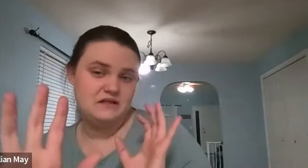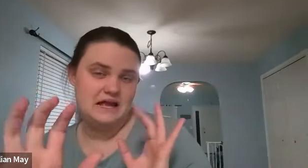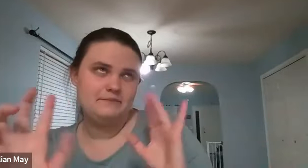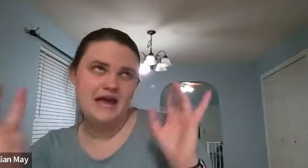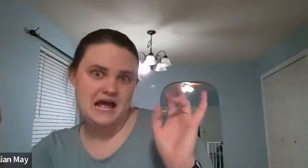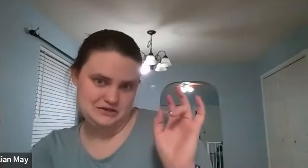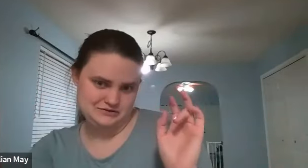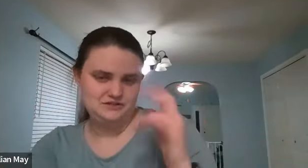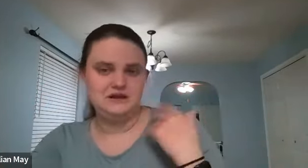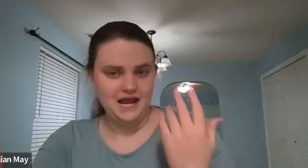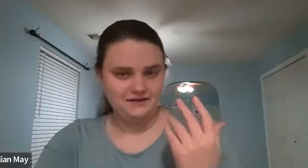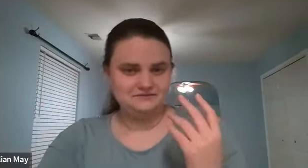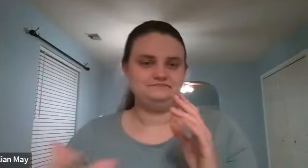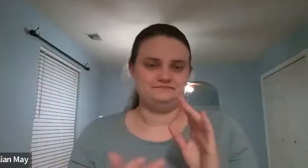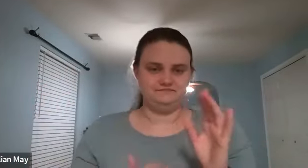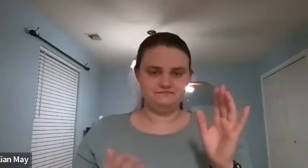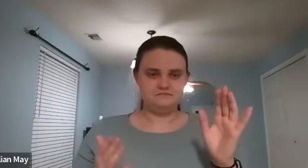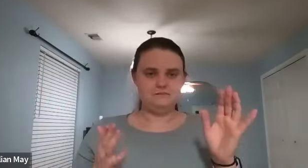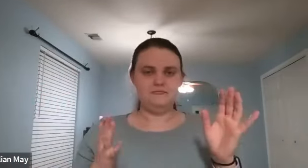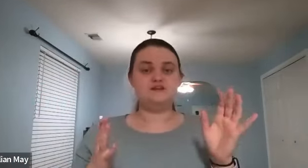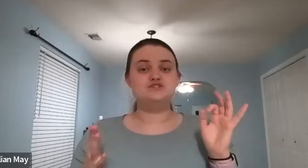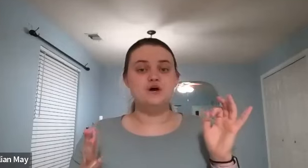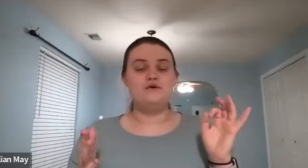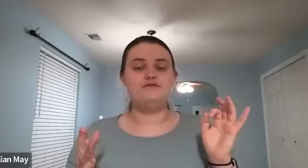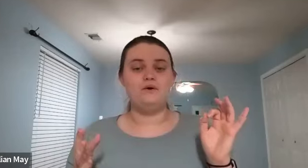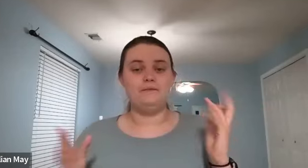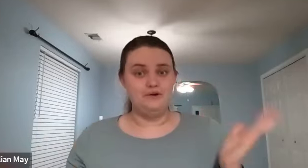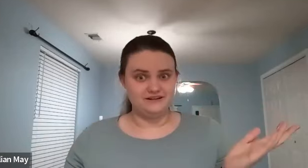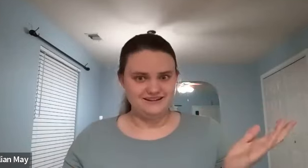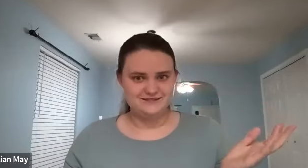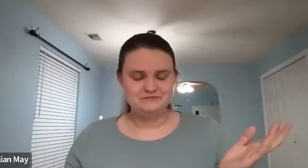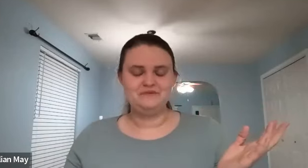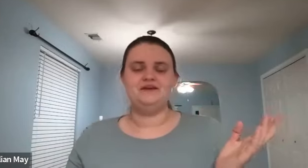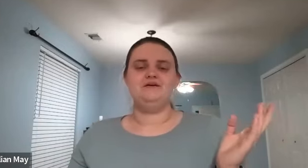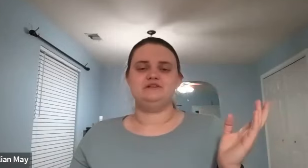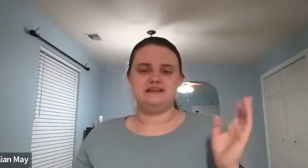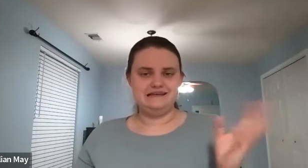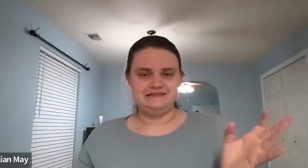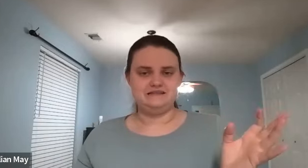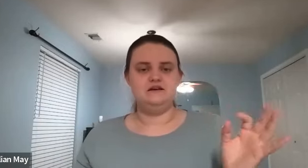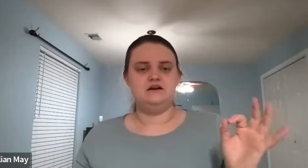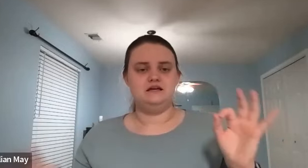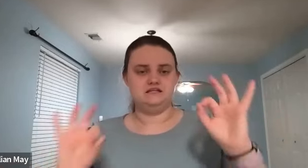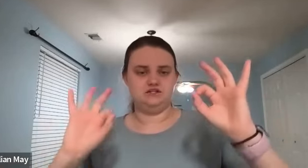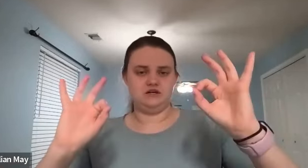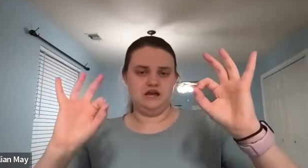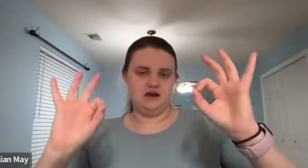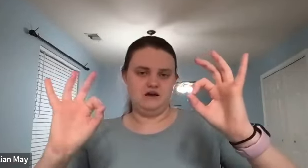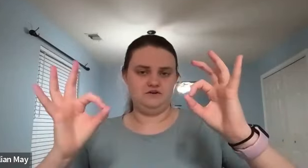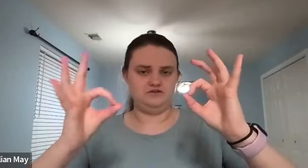like patterns you can have. So for polka dots, which is kind of easy, is you're gonna have your